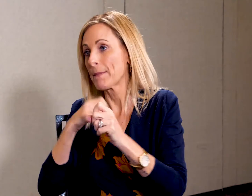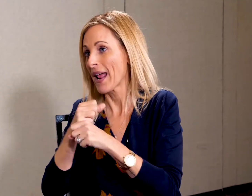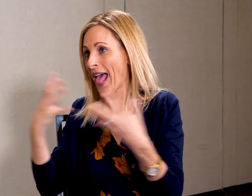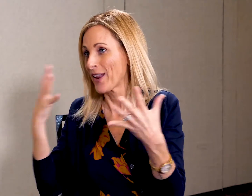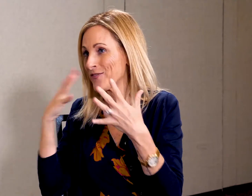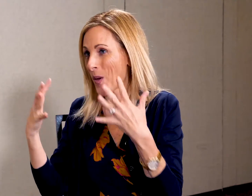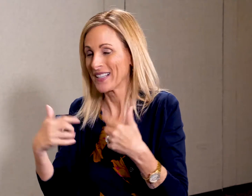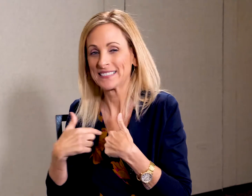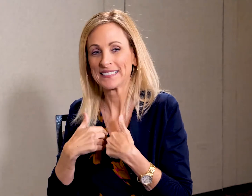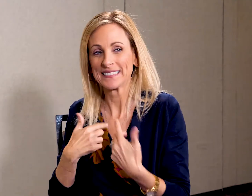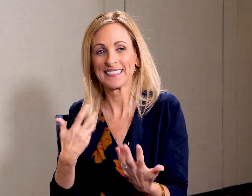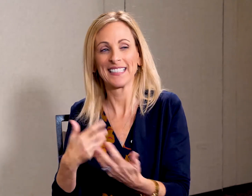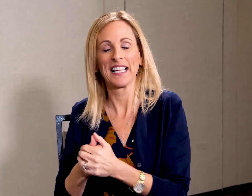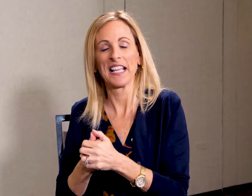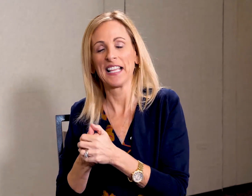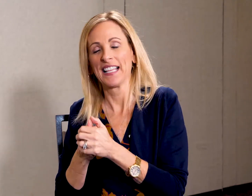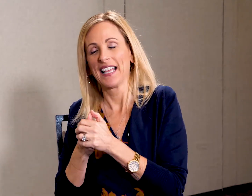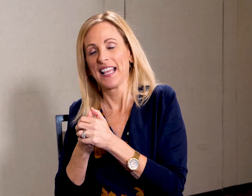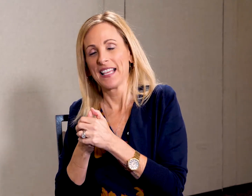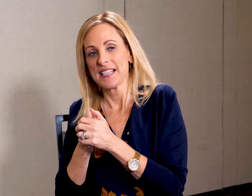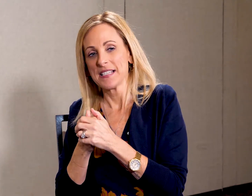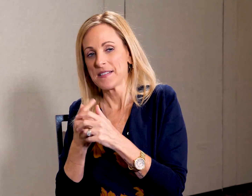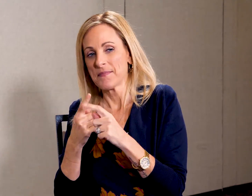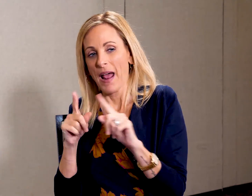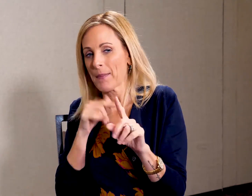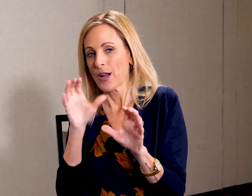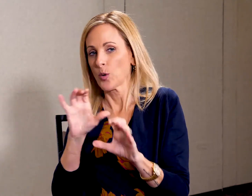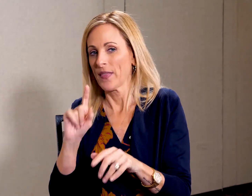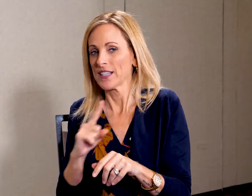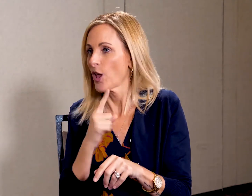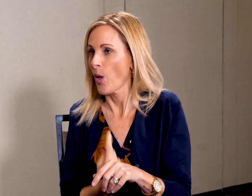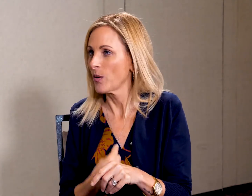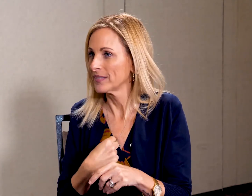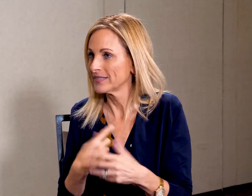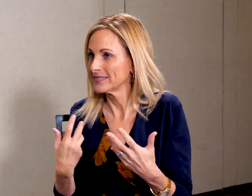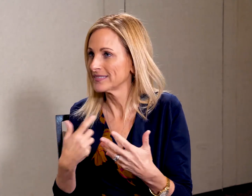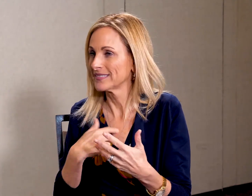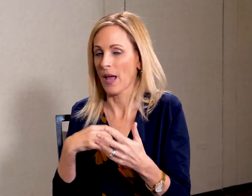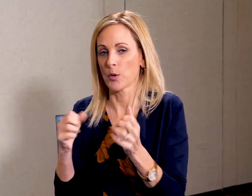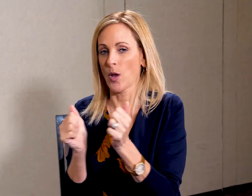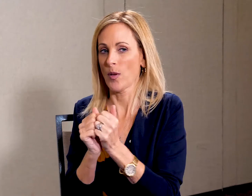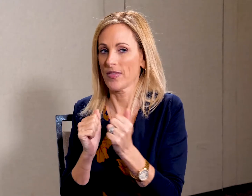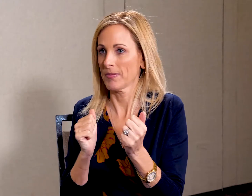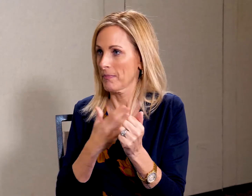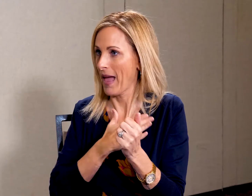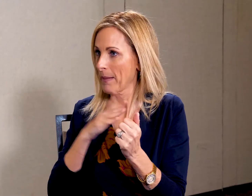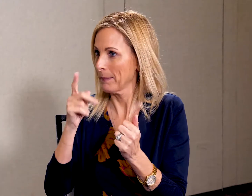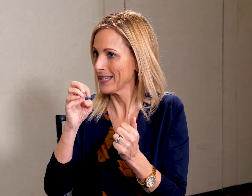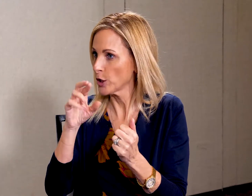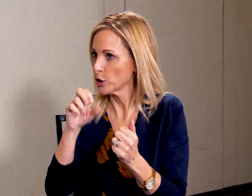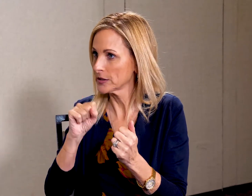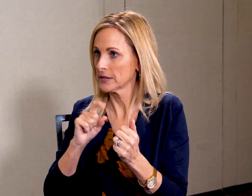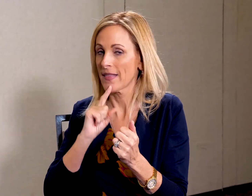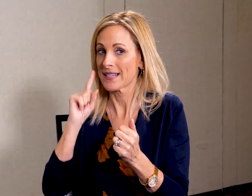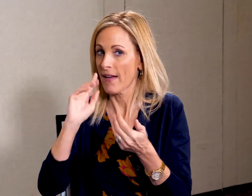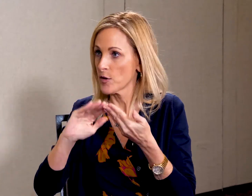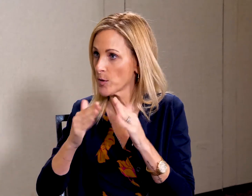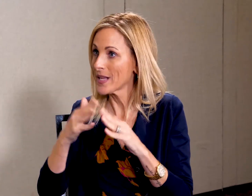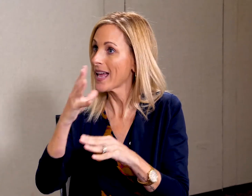myself known, and I make a lot of noise, but I can't do it alone. I have to work with my peers in the